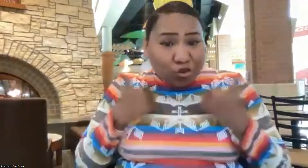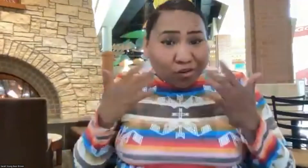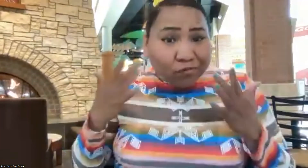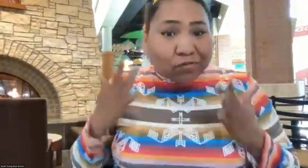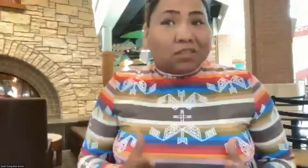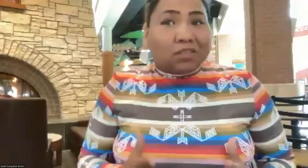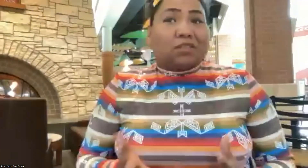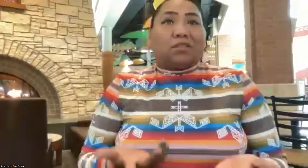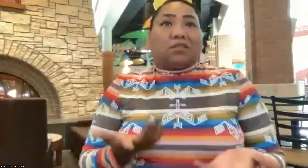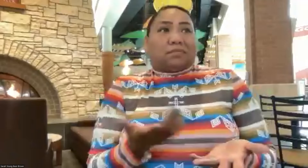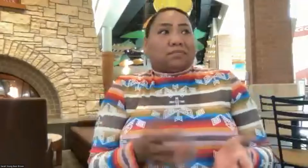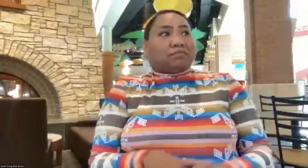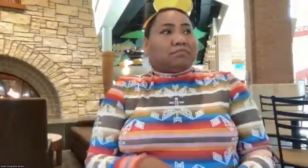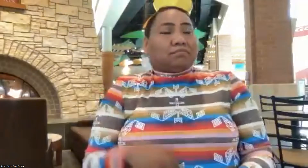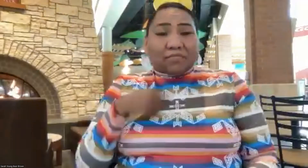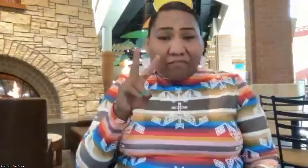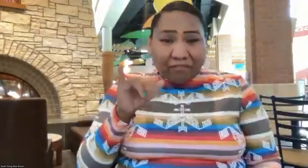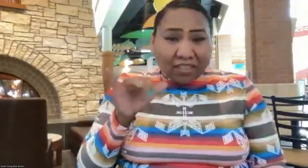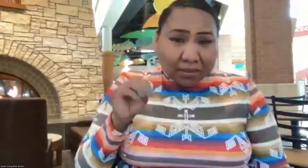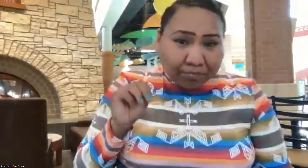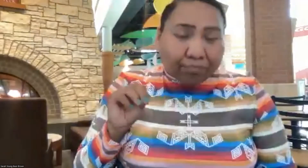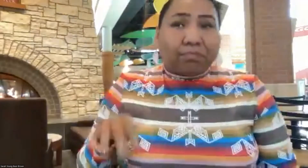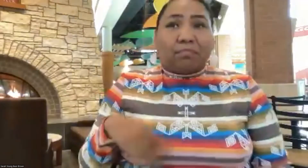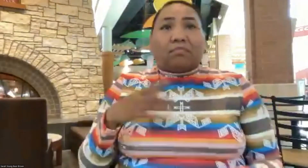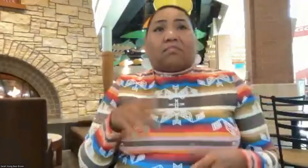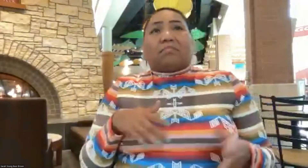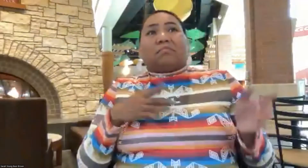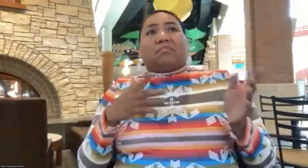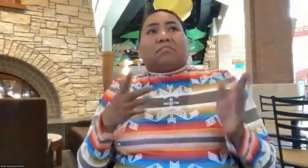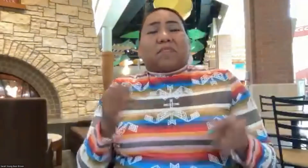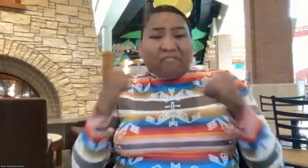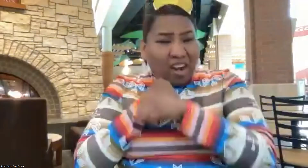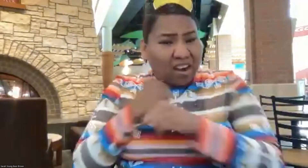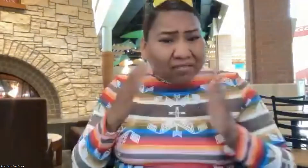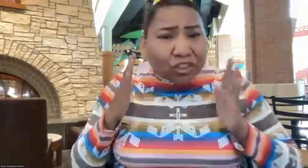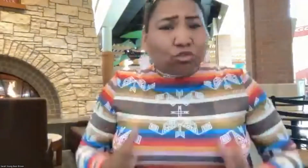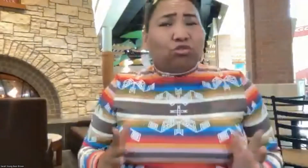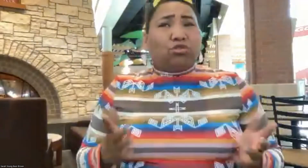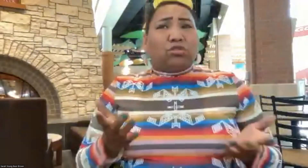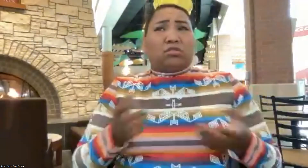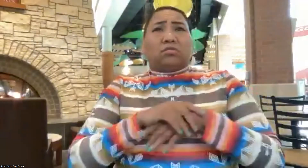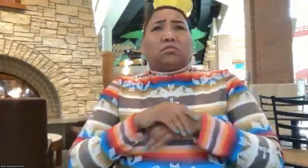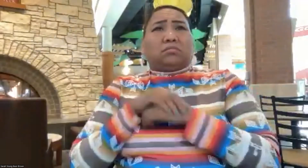I'm a mother. I'm a survivor. I'm a victim. I'm a